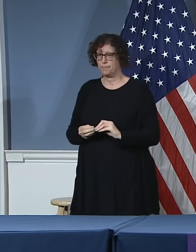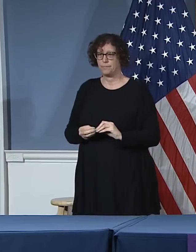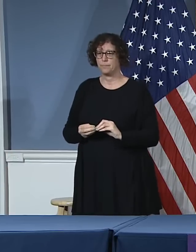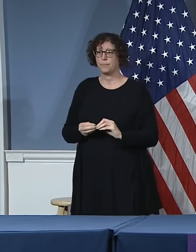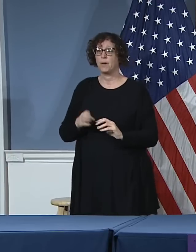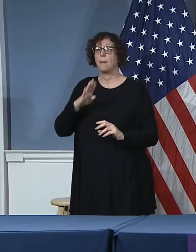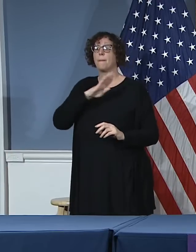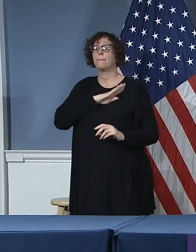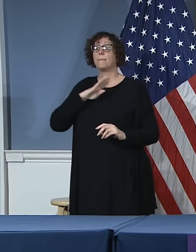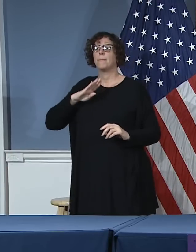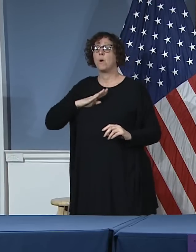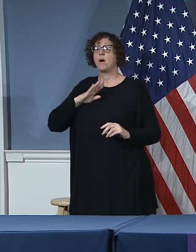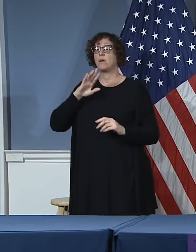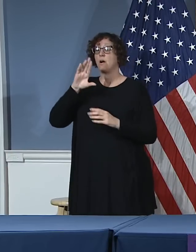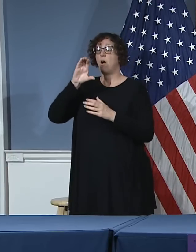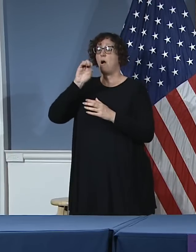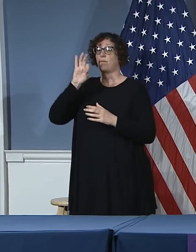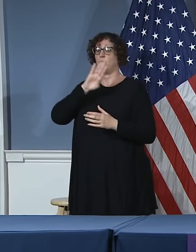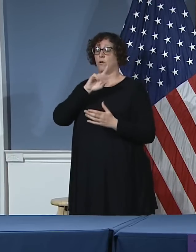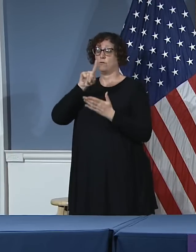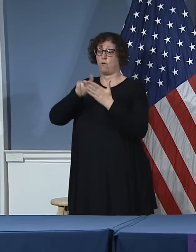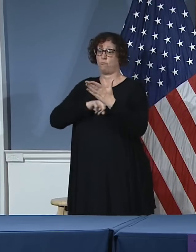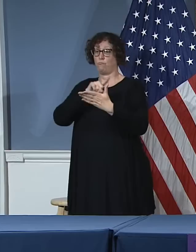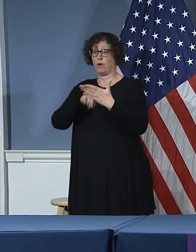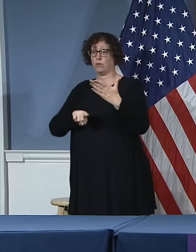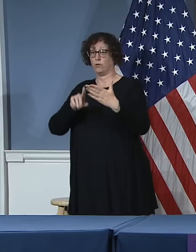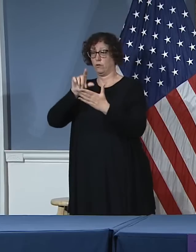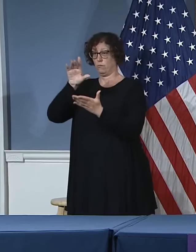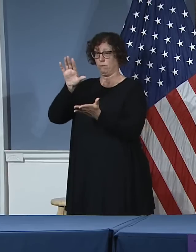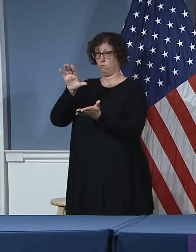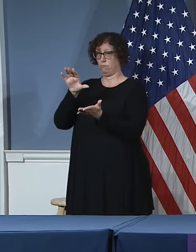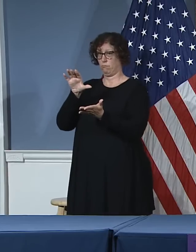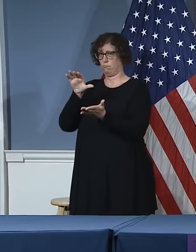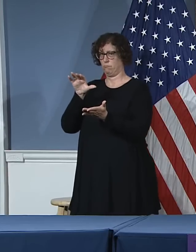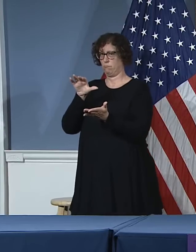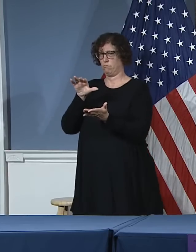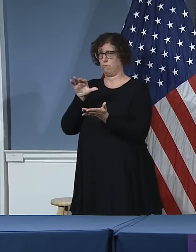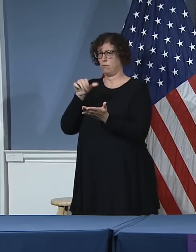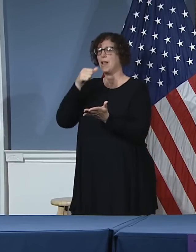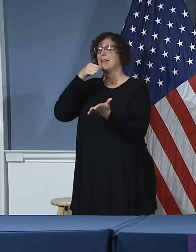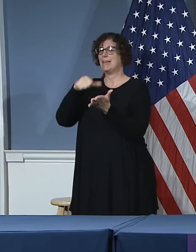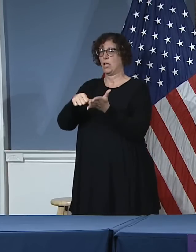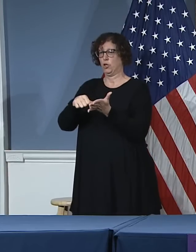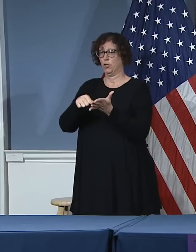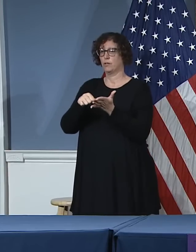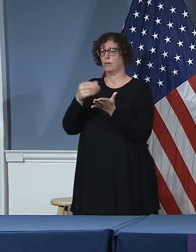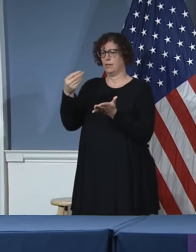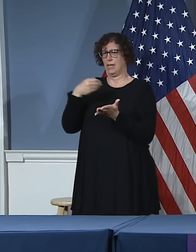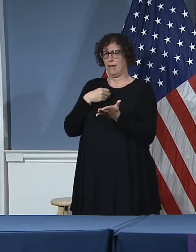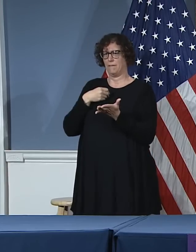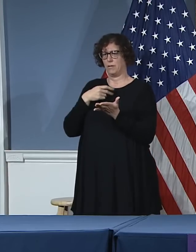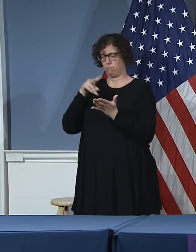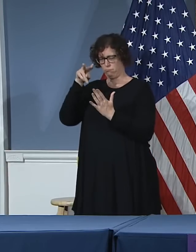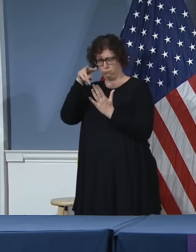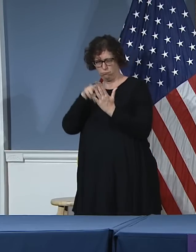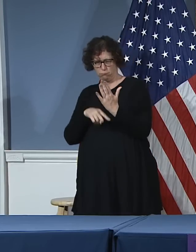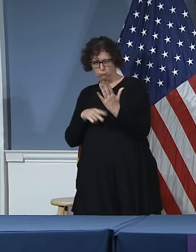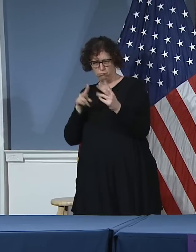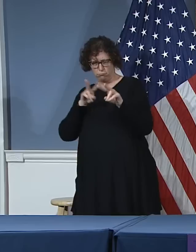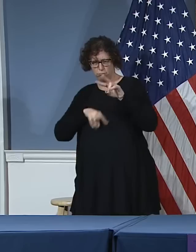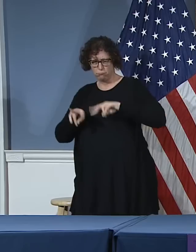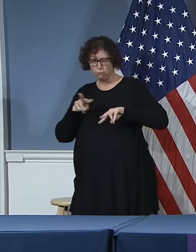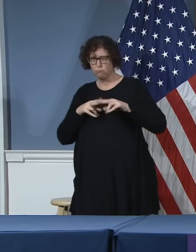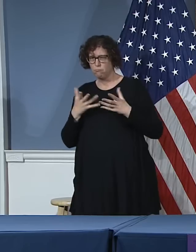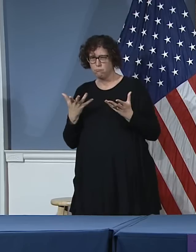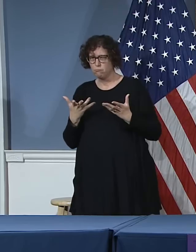one interpretation of reality. I respect the board, but I don't think it was the most complete explanation of what's really going on.